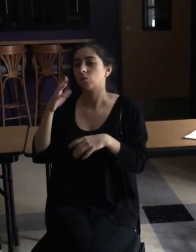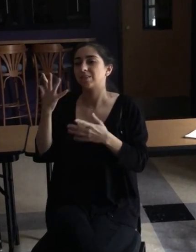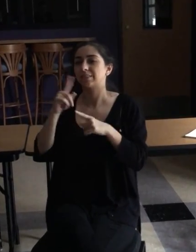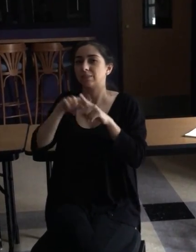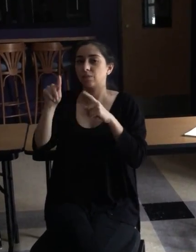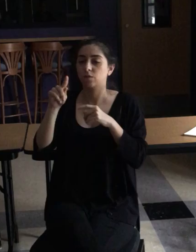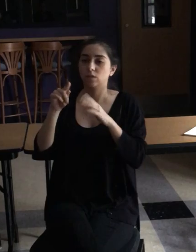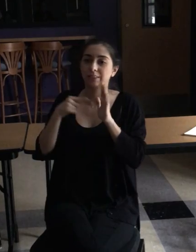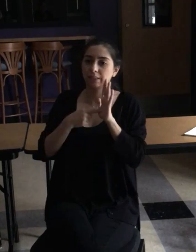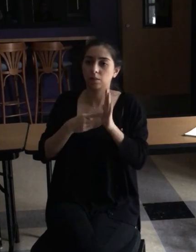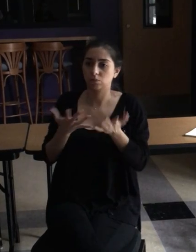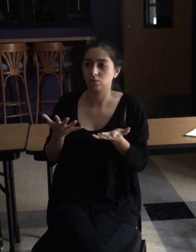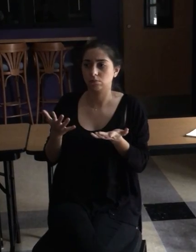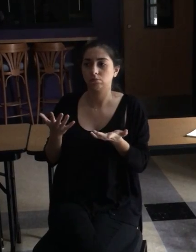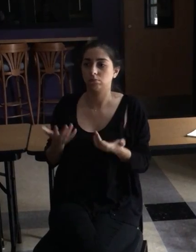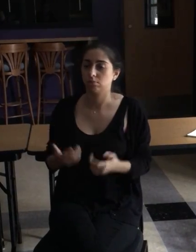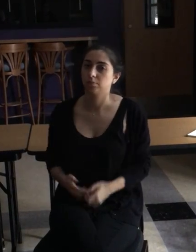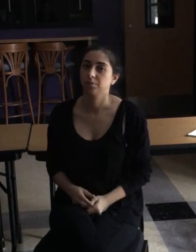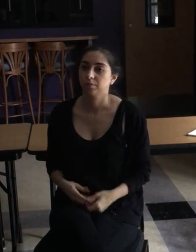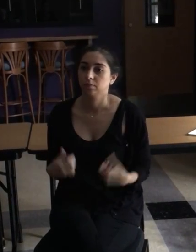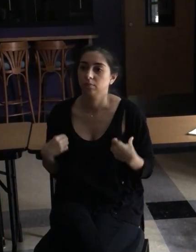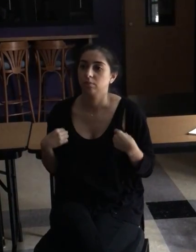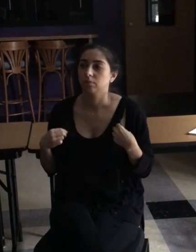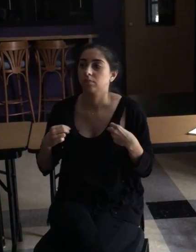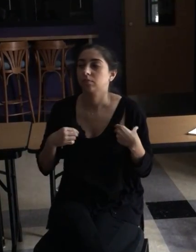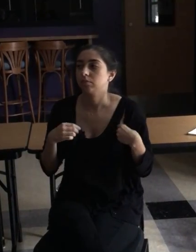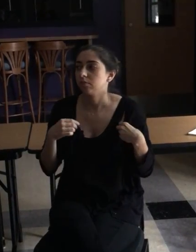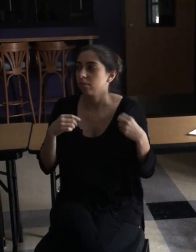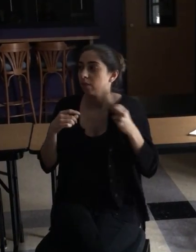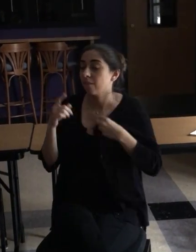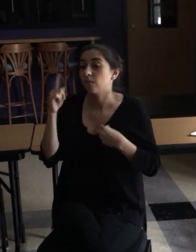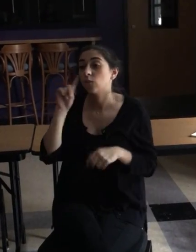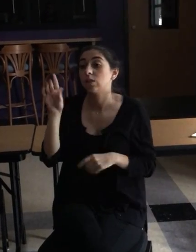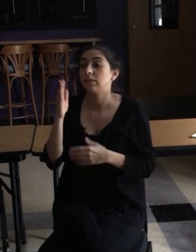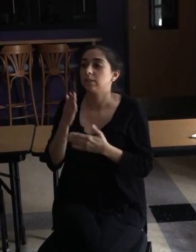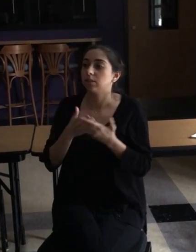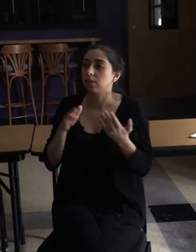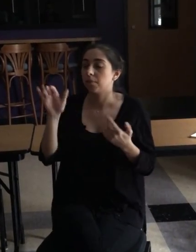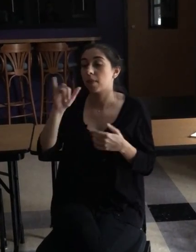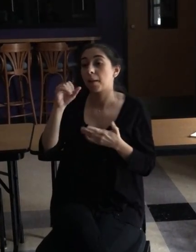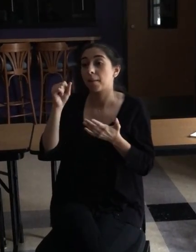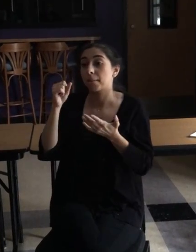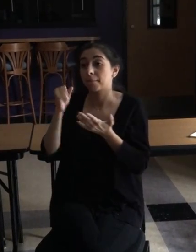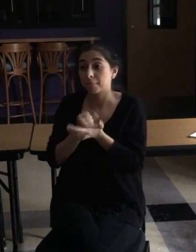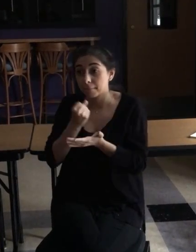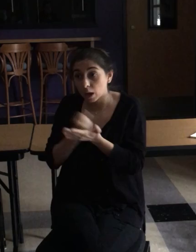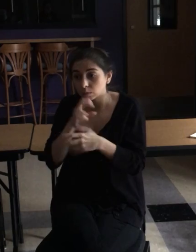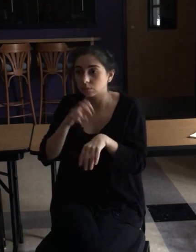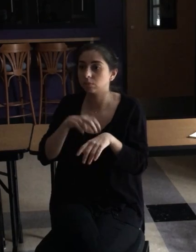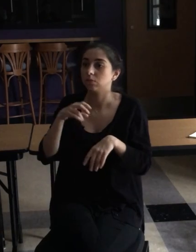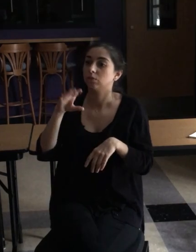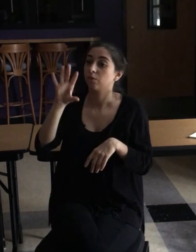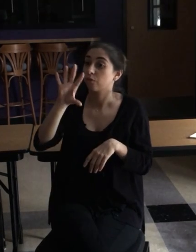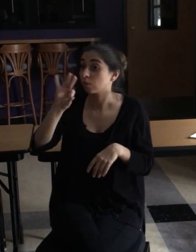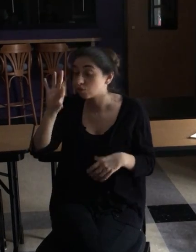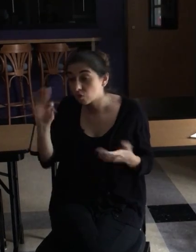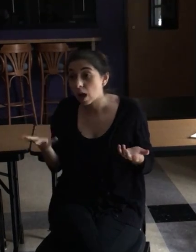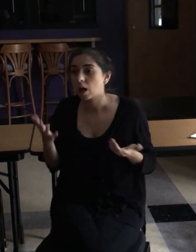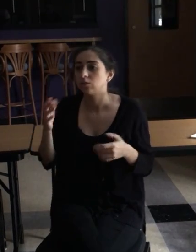most definitely. But for certain applications, mashed, fries, chips, what's preferred for